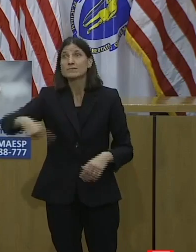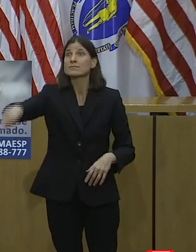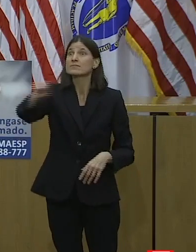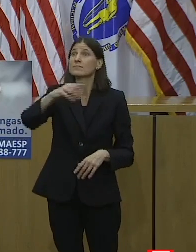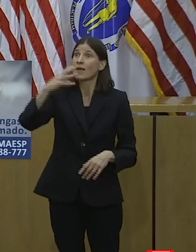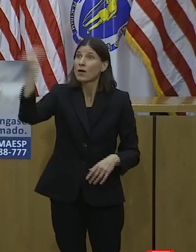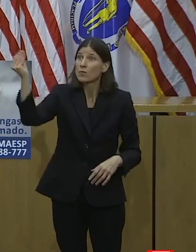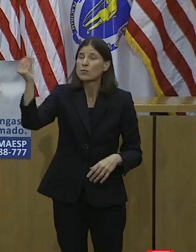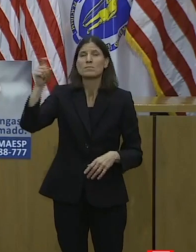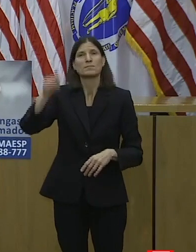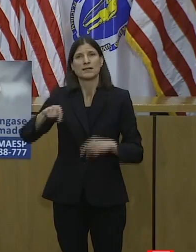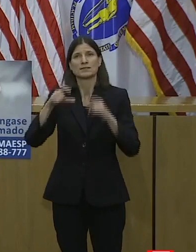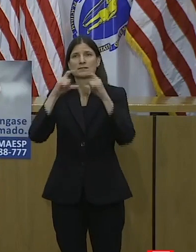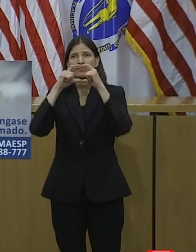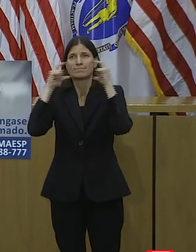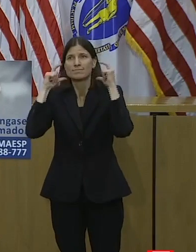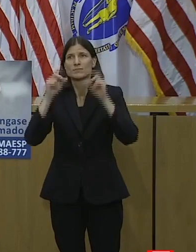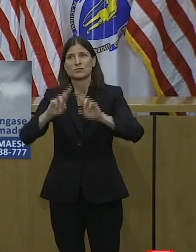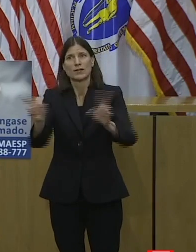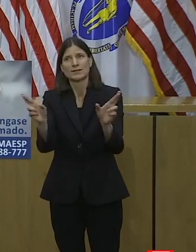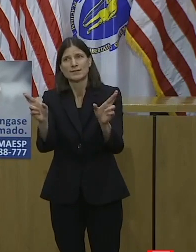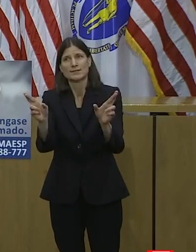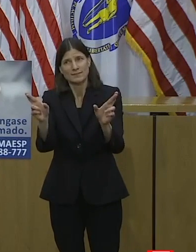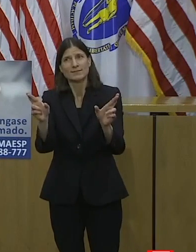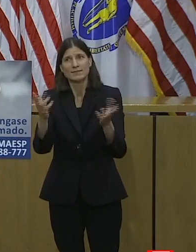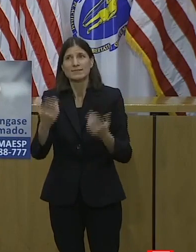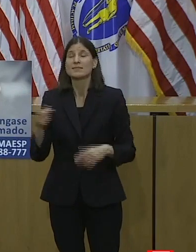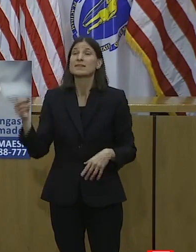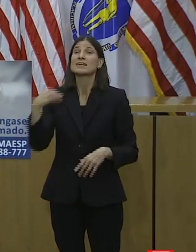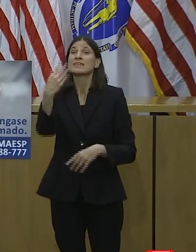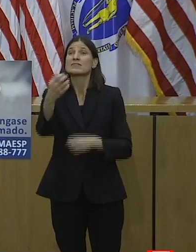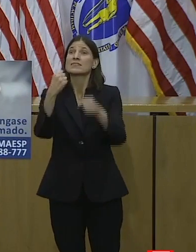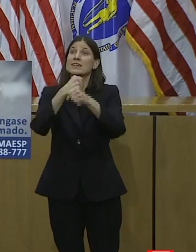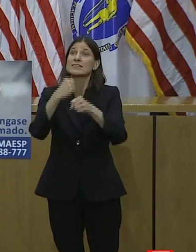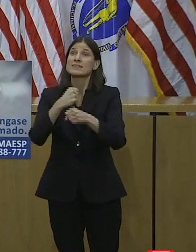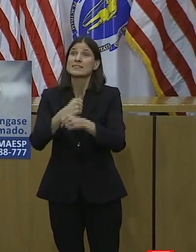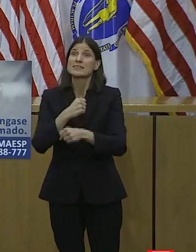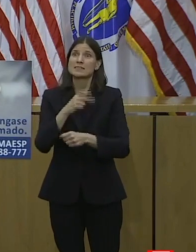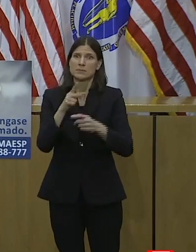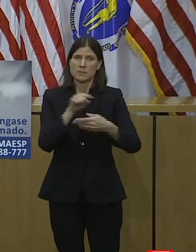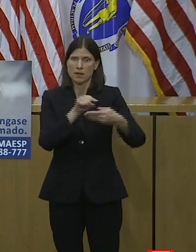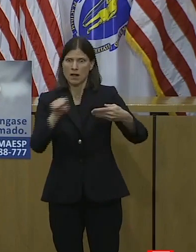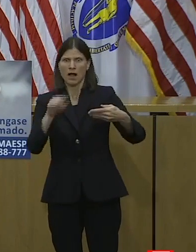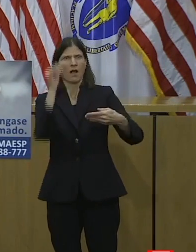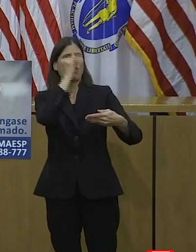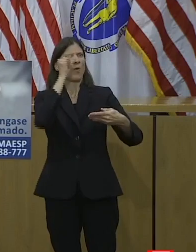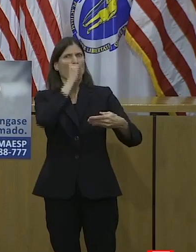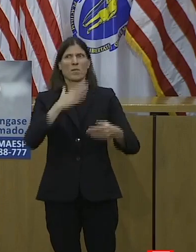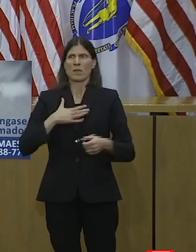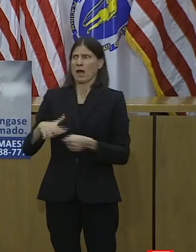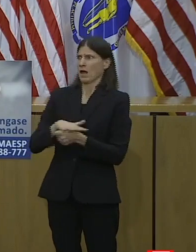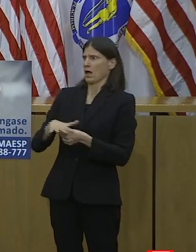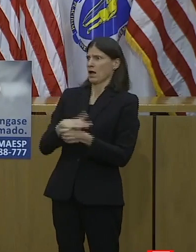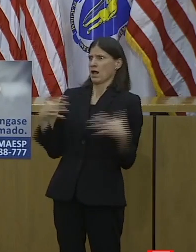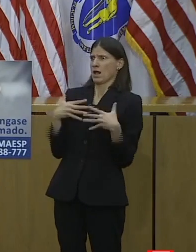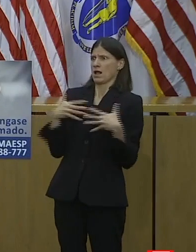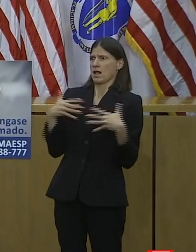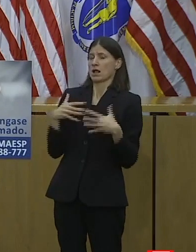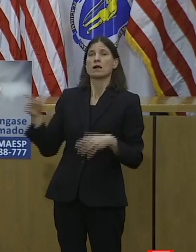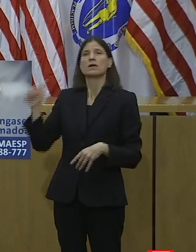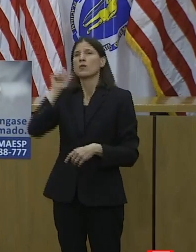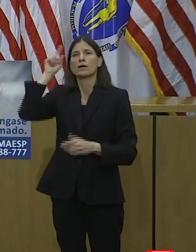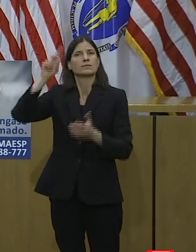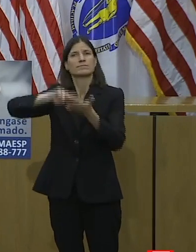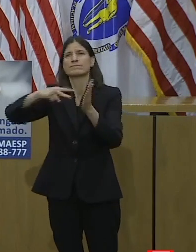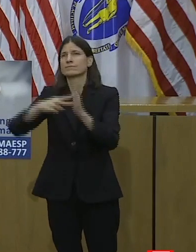information to help all of us plan as we're in the surge and at some point think about life post-surge. But this is really to give all